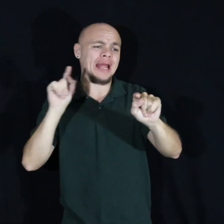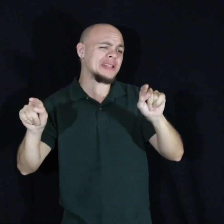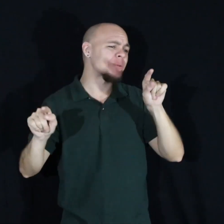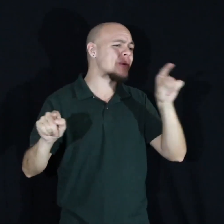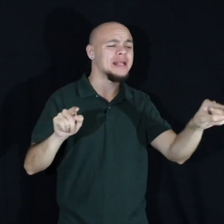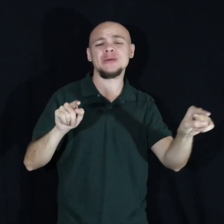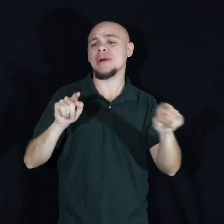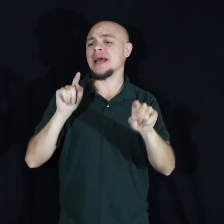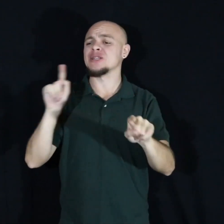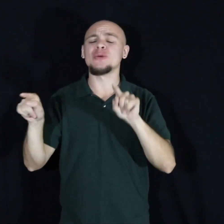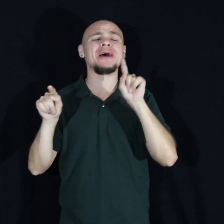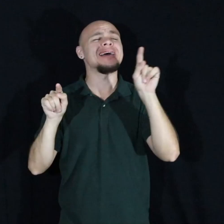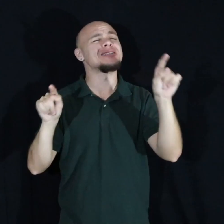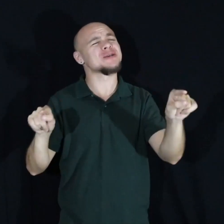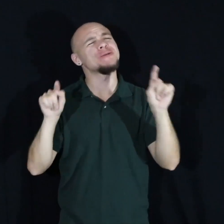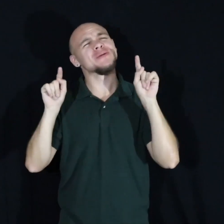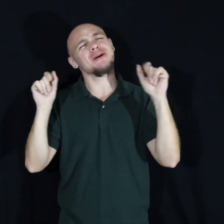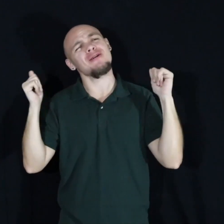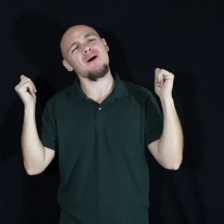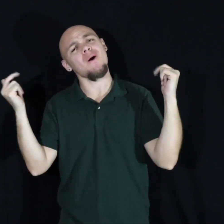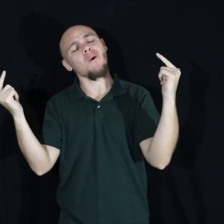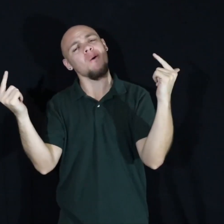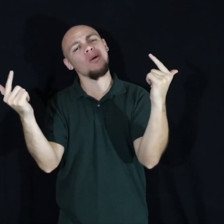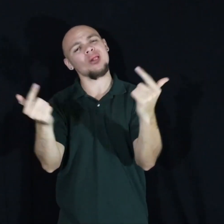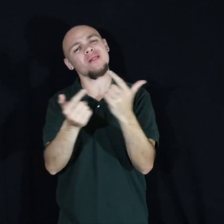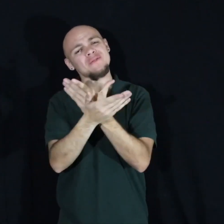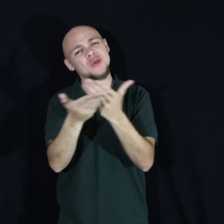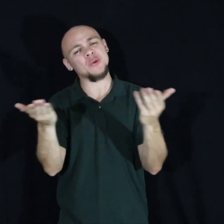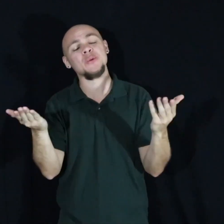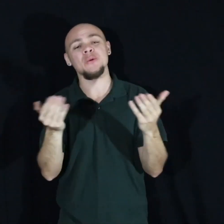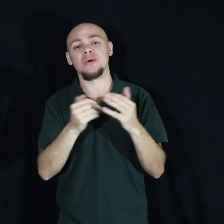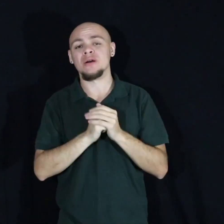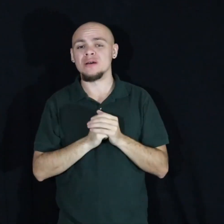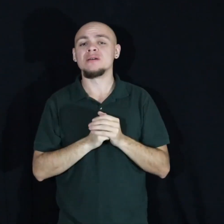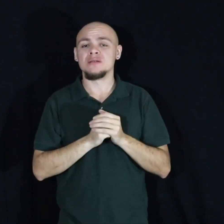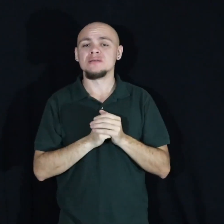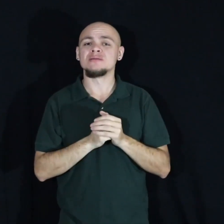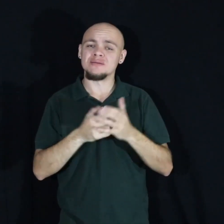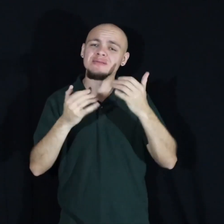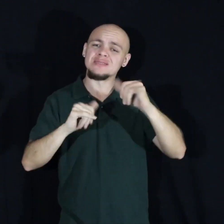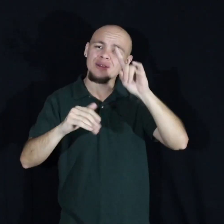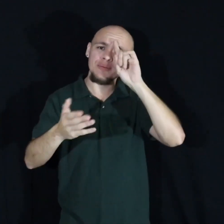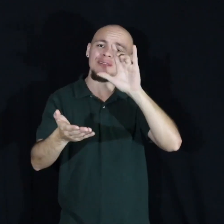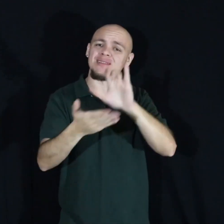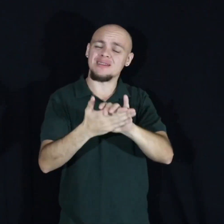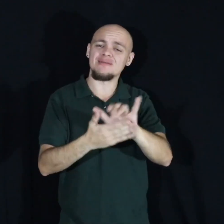you, and you, and you, and all of you still do too.